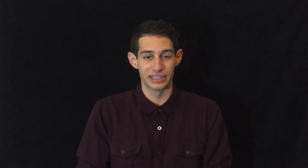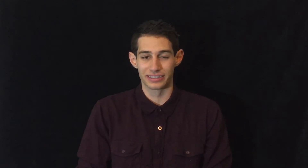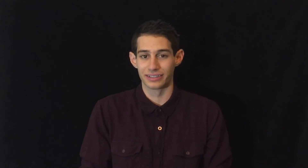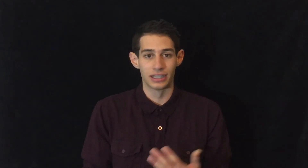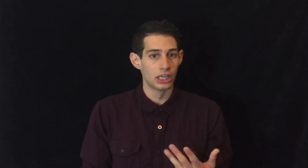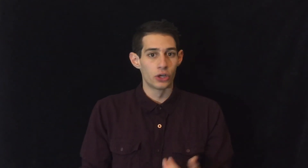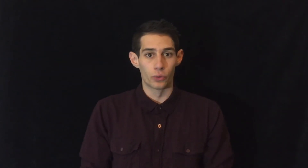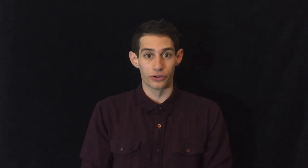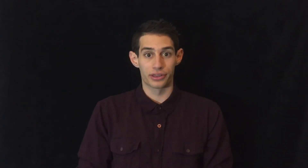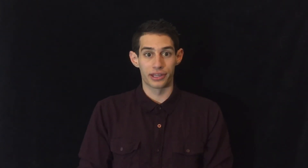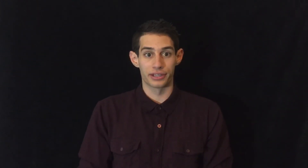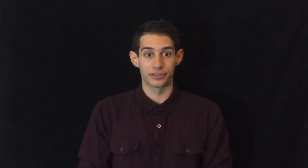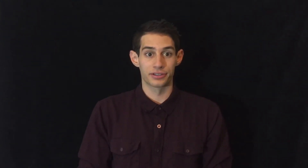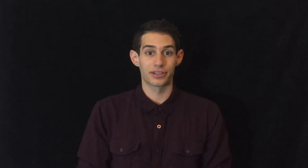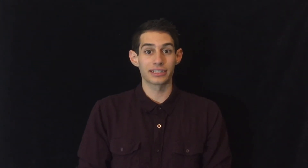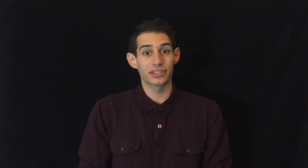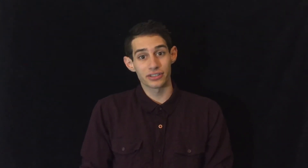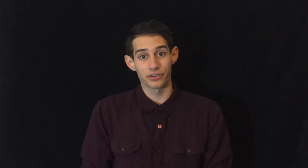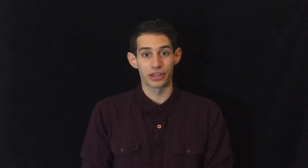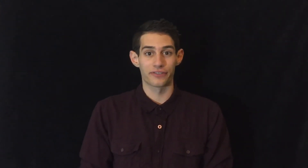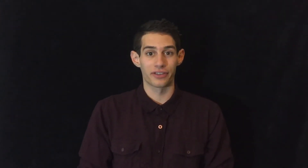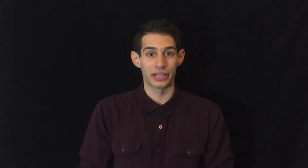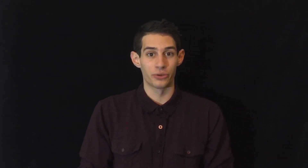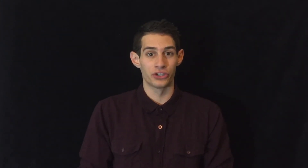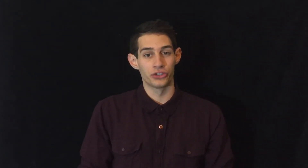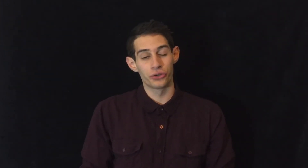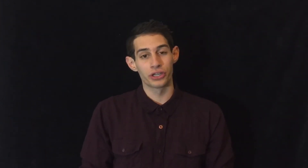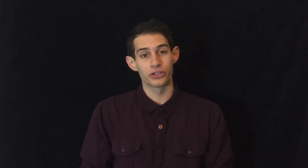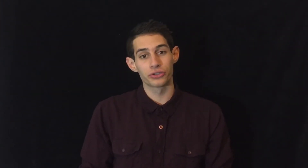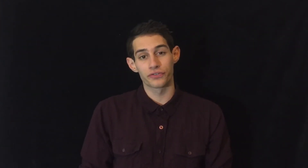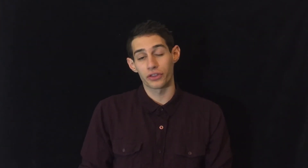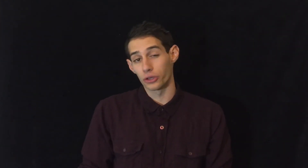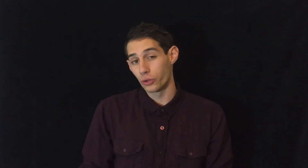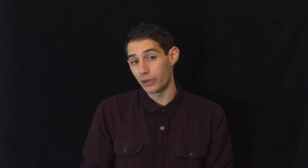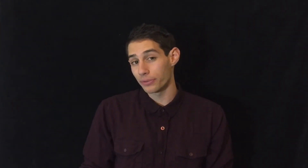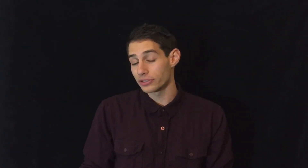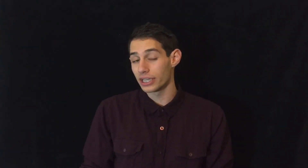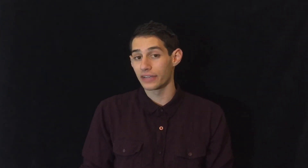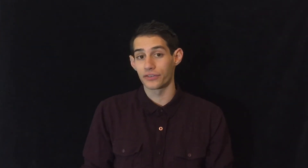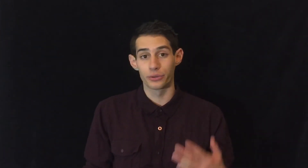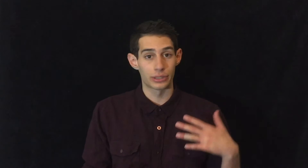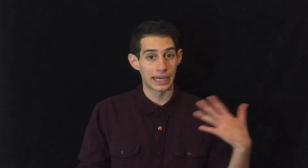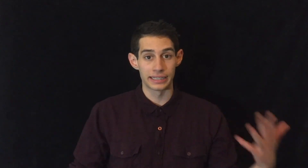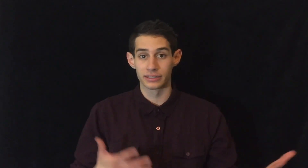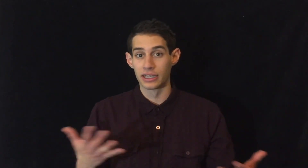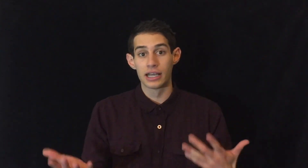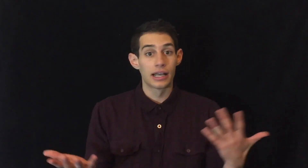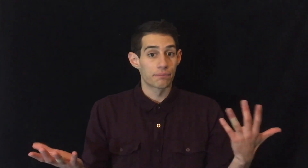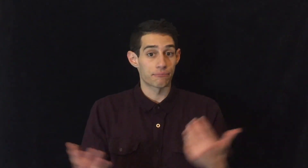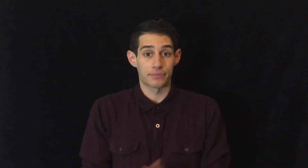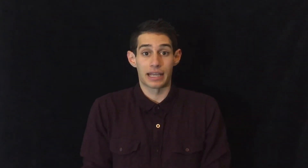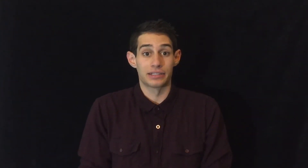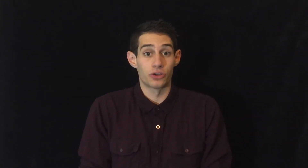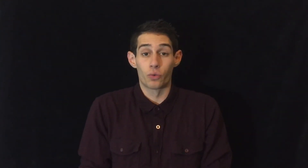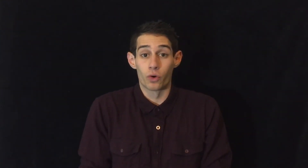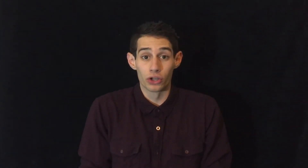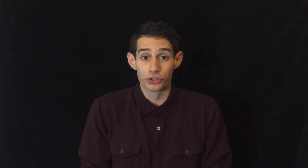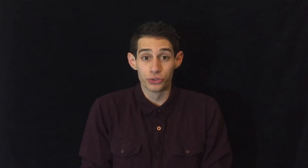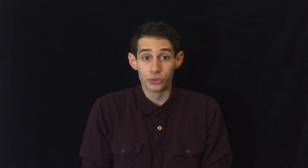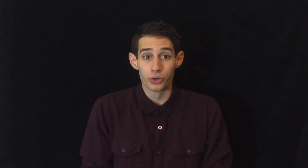and weird things. So that's just a little thing for the language. You don't need to use it for the luau per se if you guys don't want to,